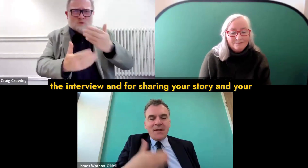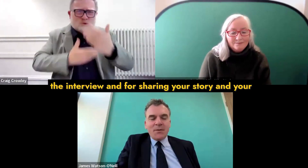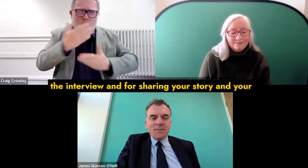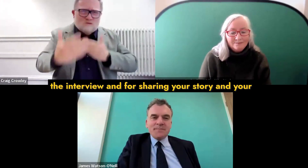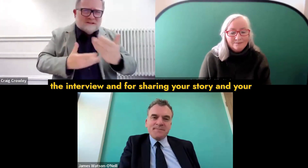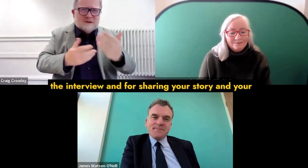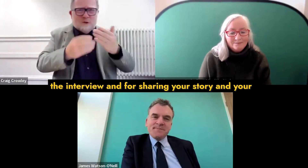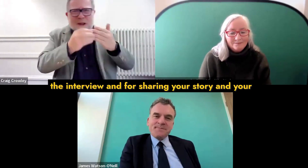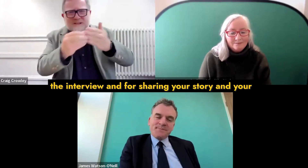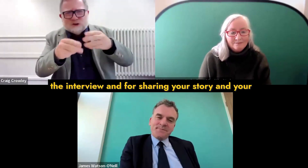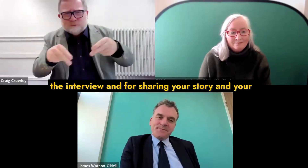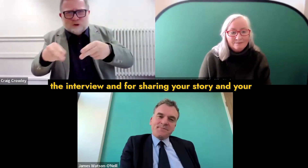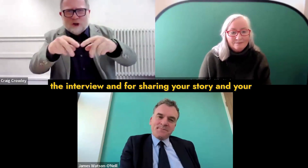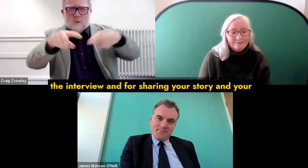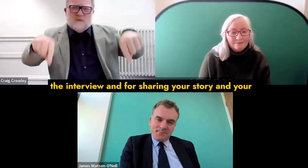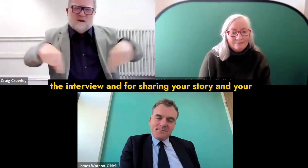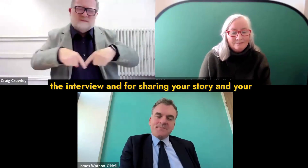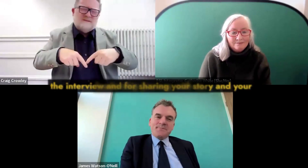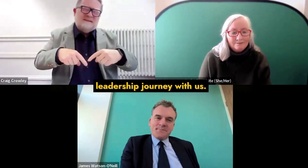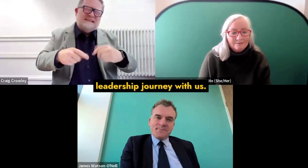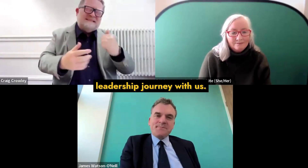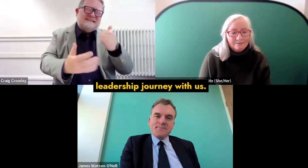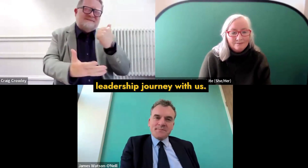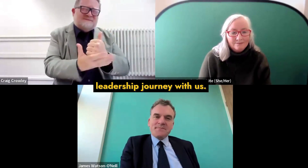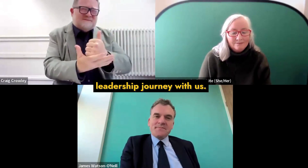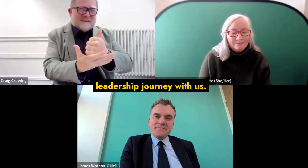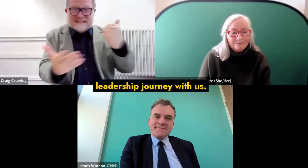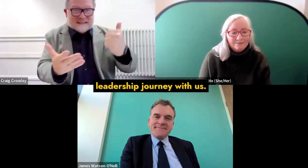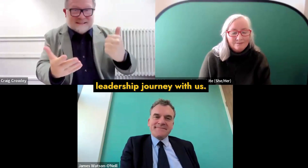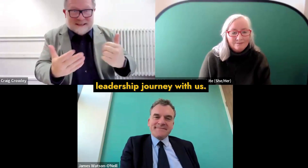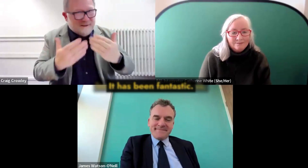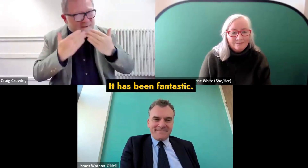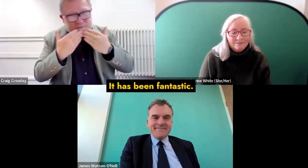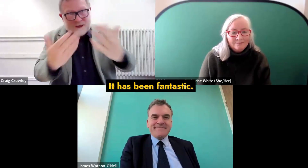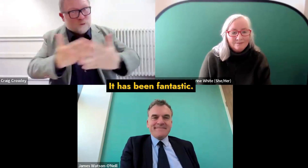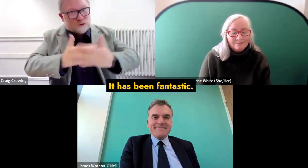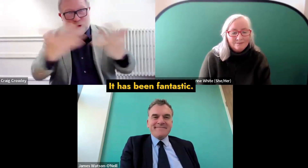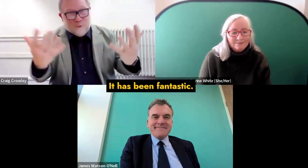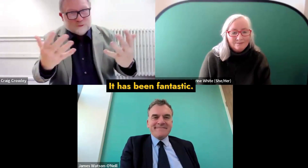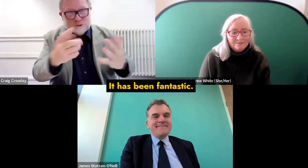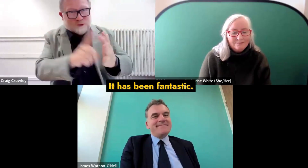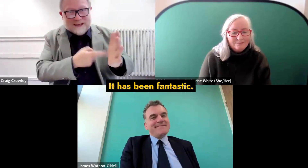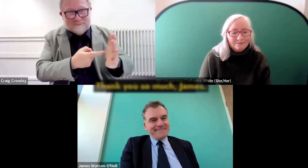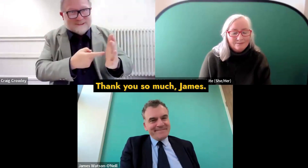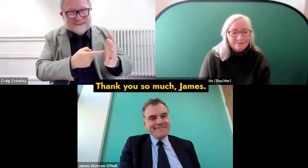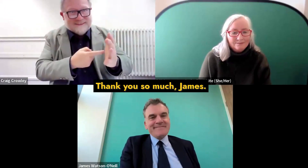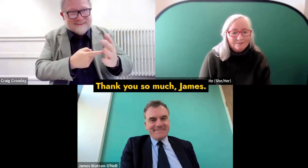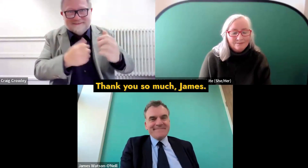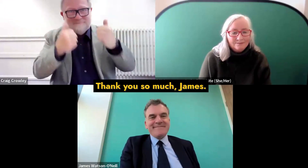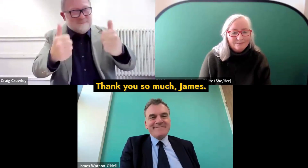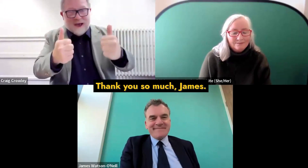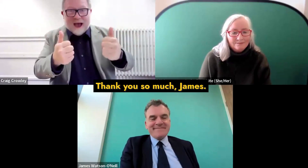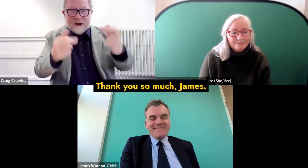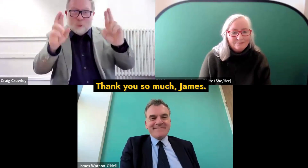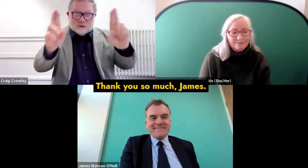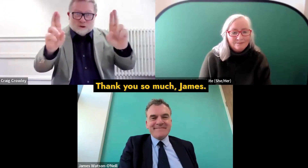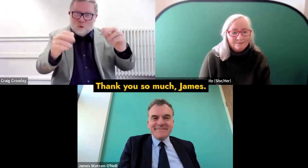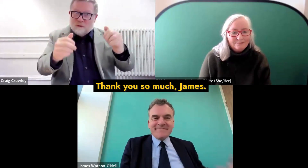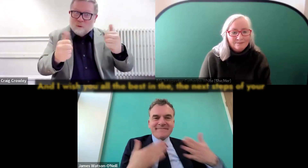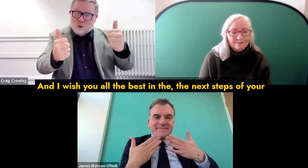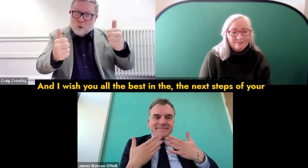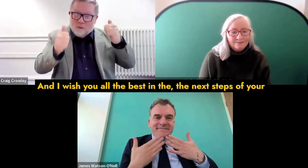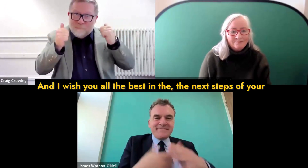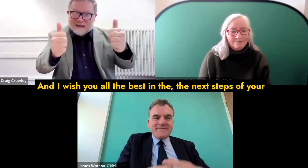of the interview and for sharing your story and your leadership journey with us. It has been fantastic. Thank you so much,